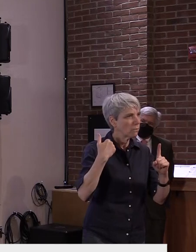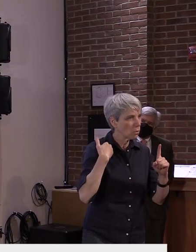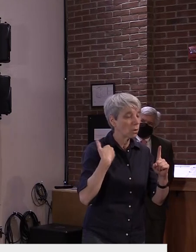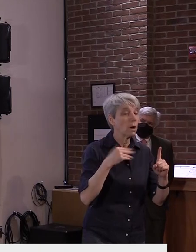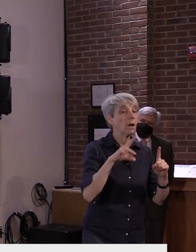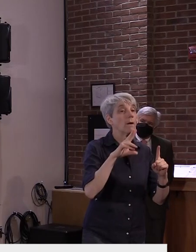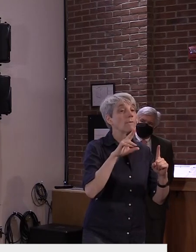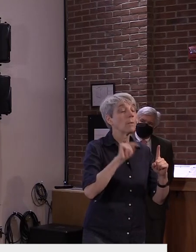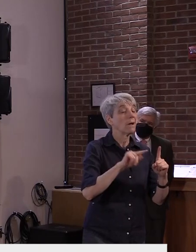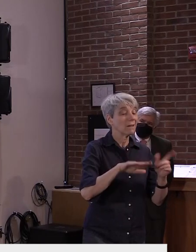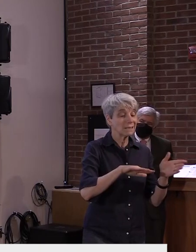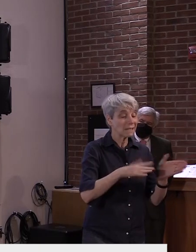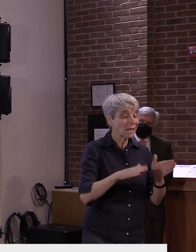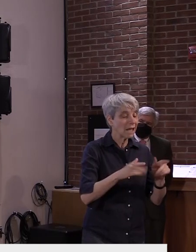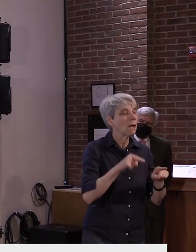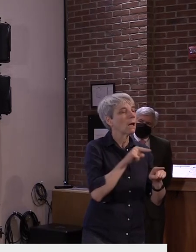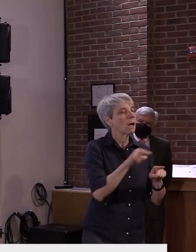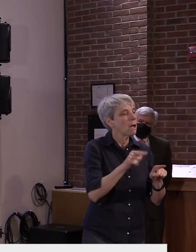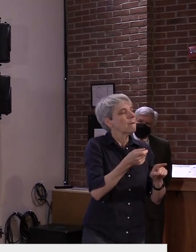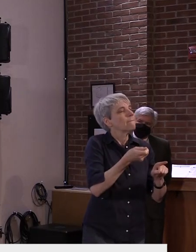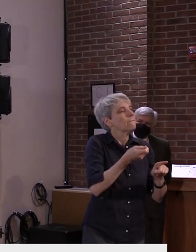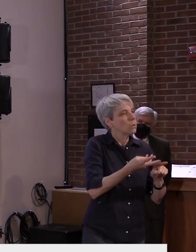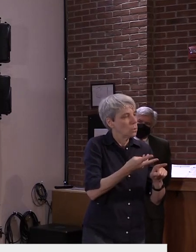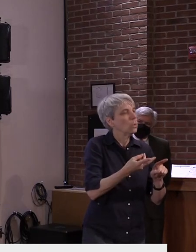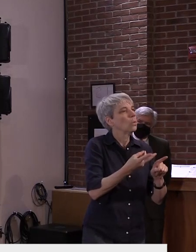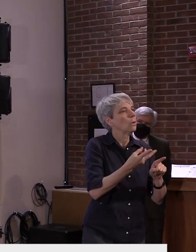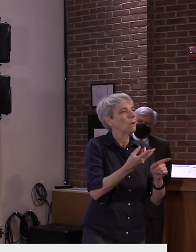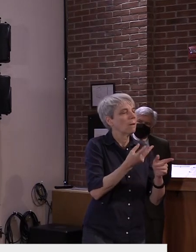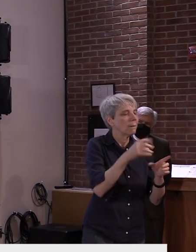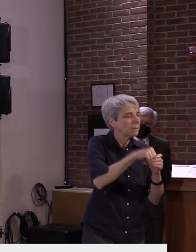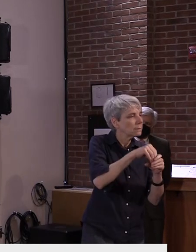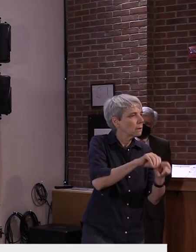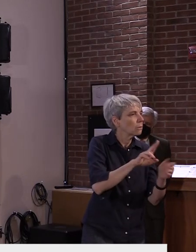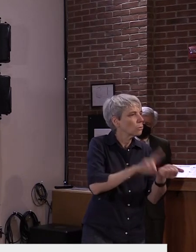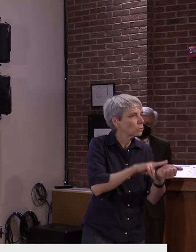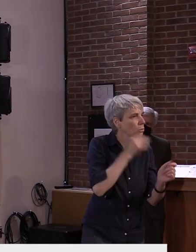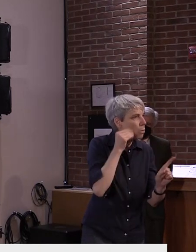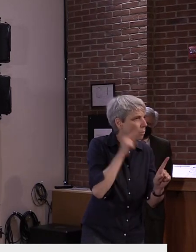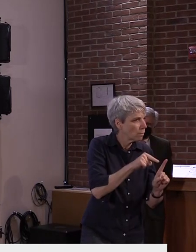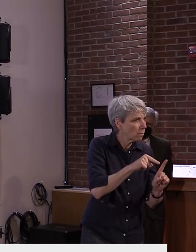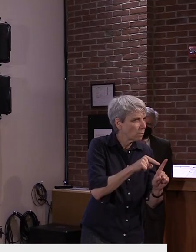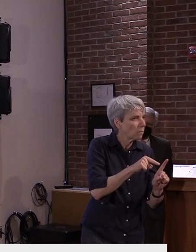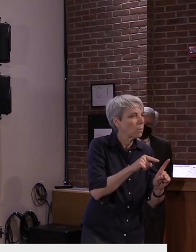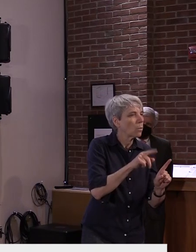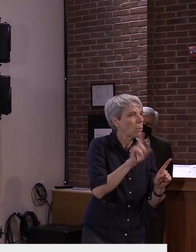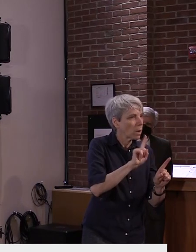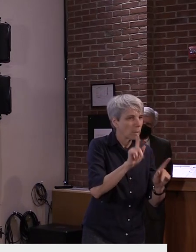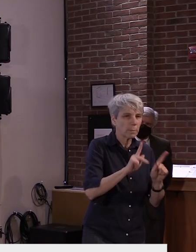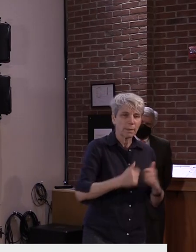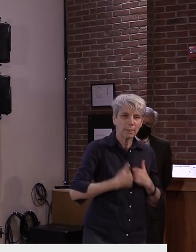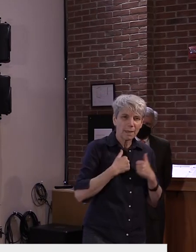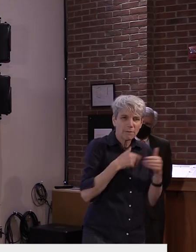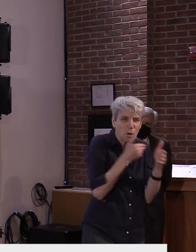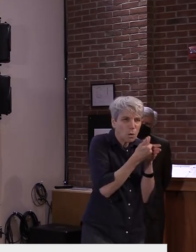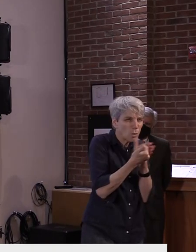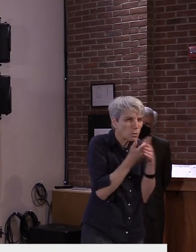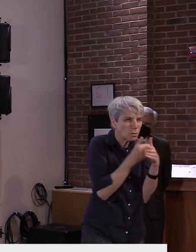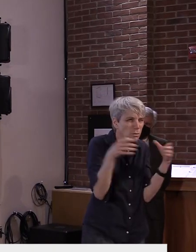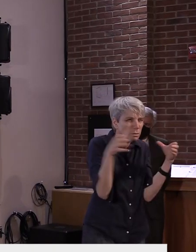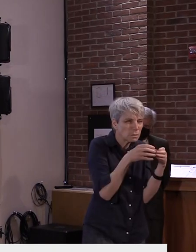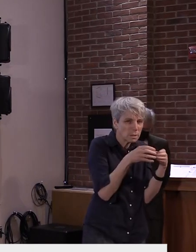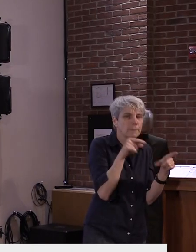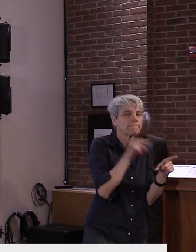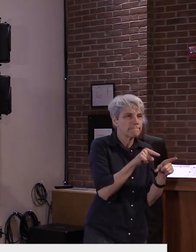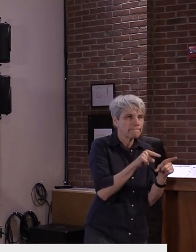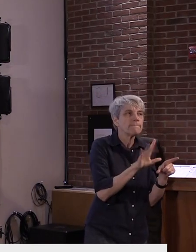Vermont deaths have occurred inside of long-term care facilities like nursing homes. And we have since instituted very